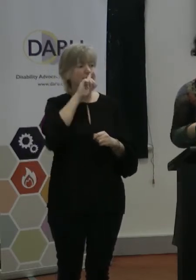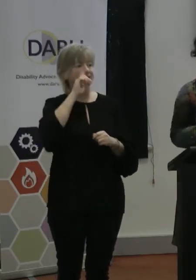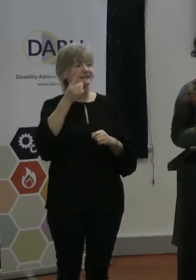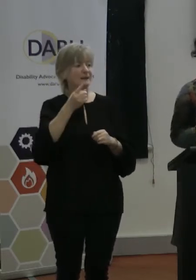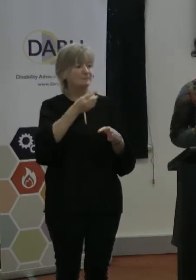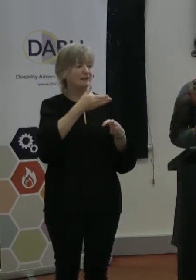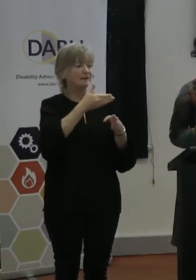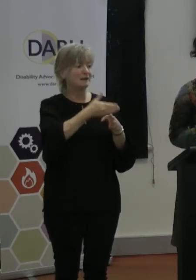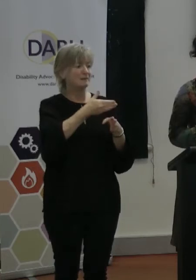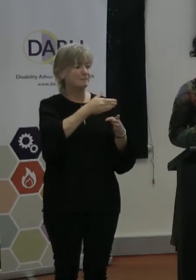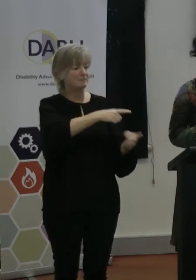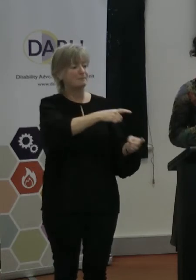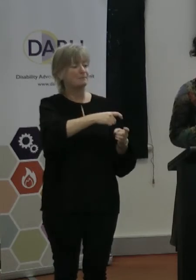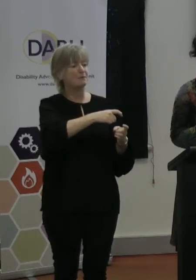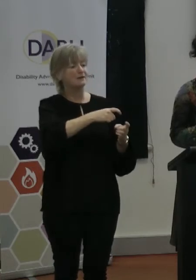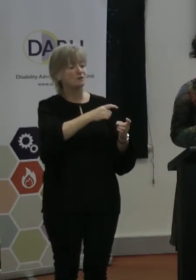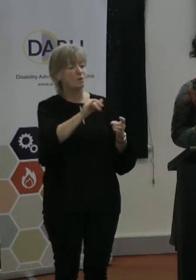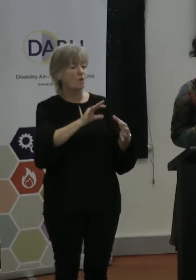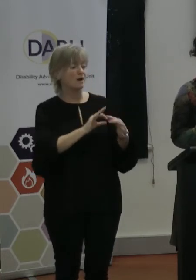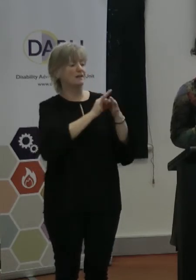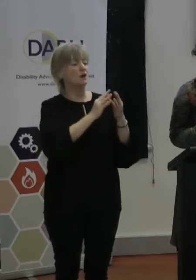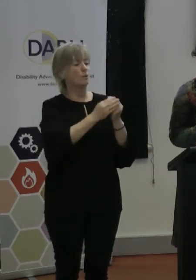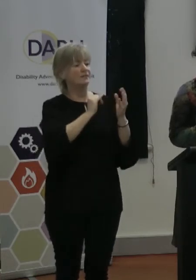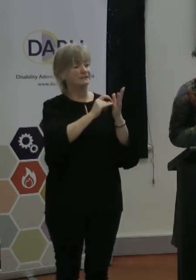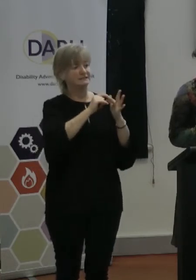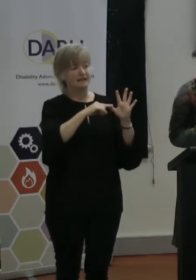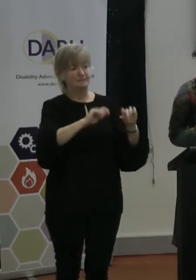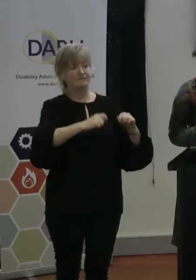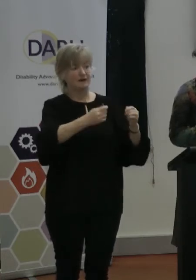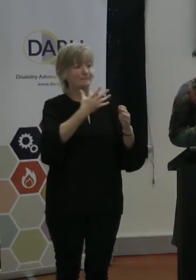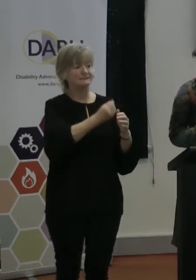by or associated with the SDA provider.